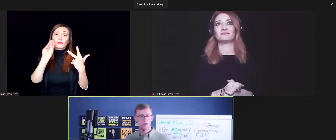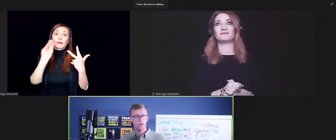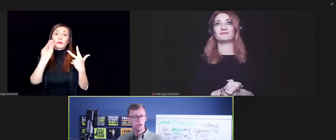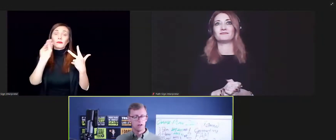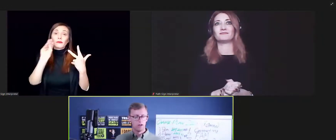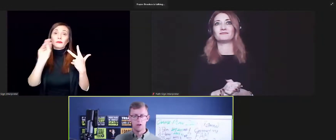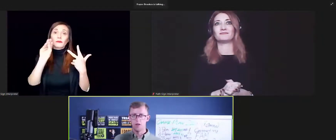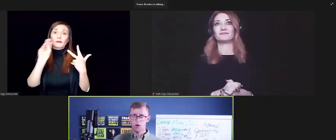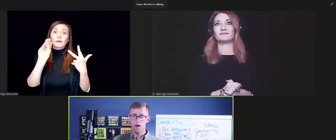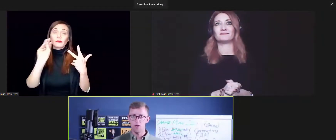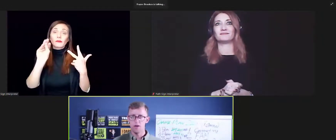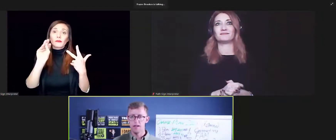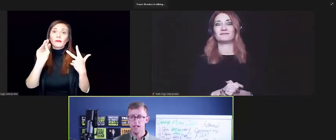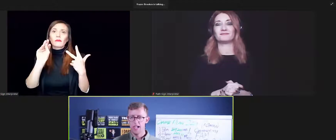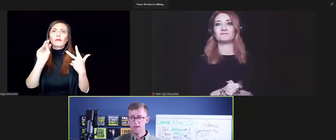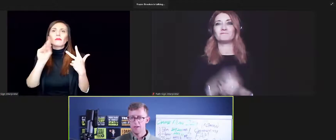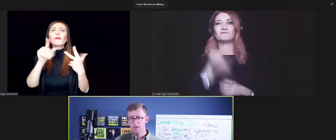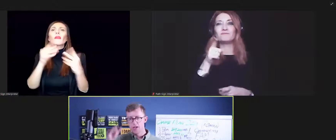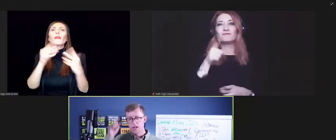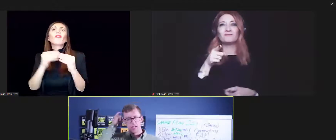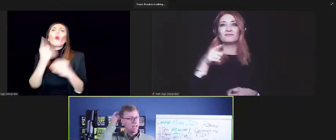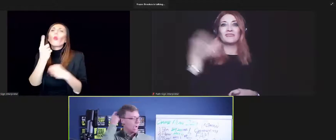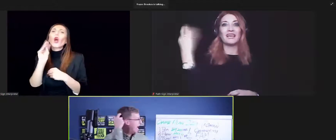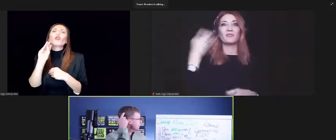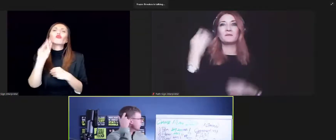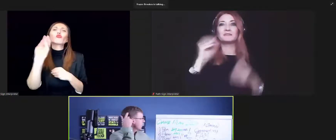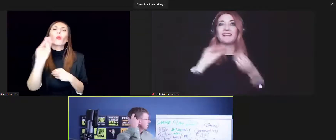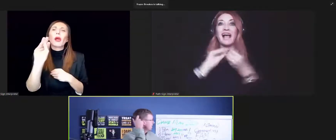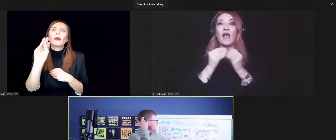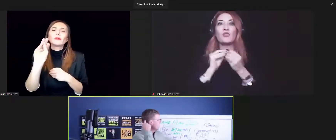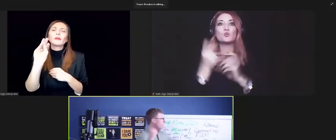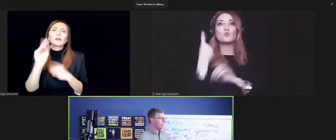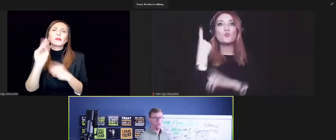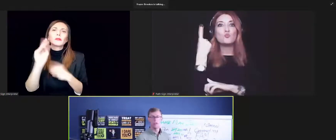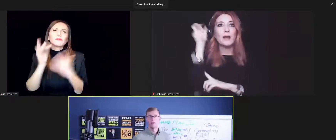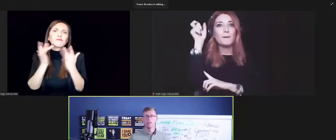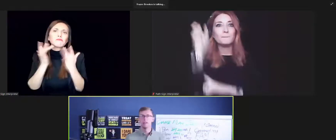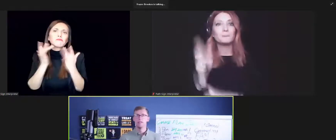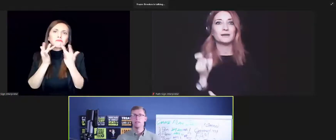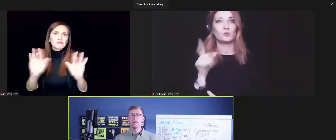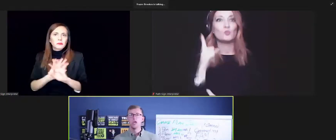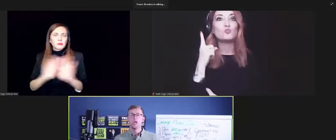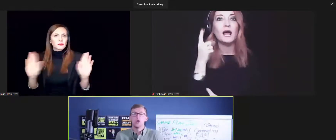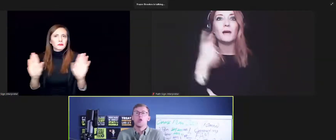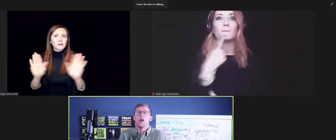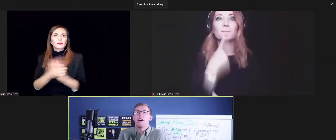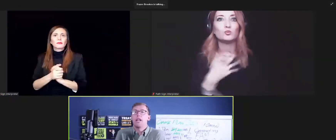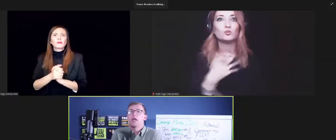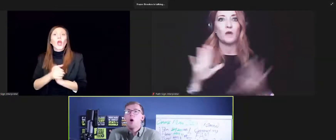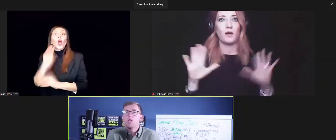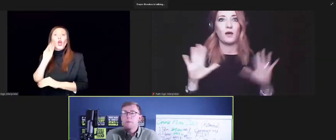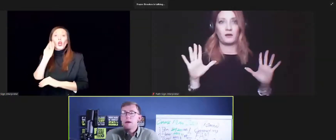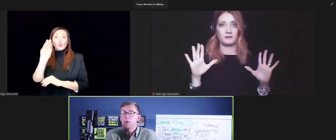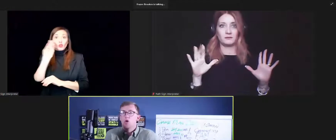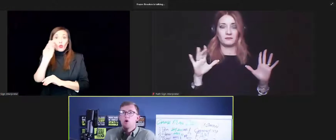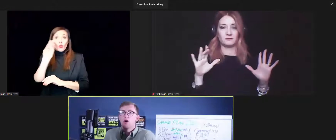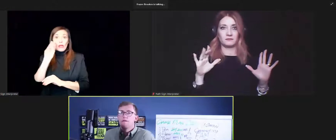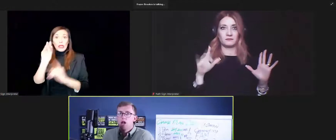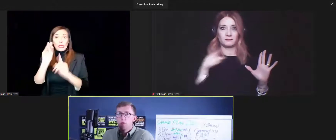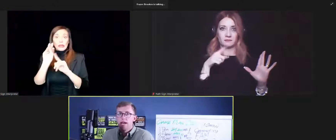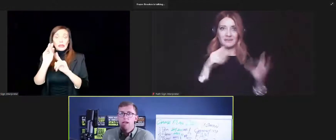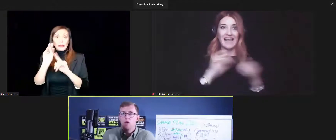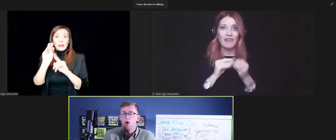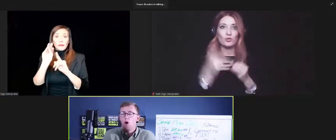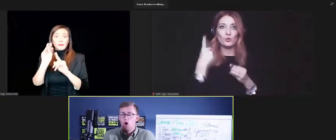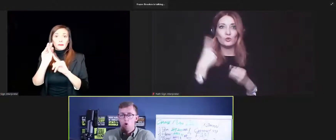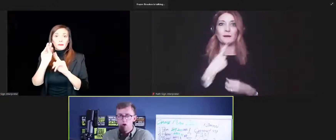Ask the question. Ask the question. So you're not going to go to people who you're